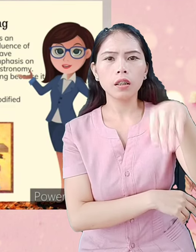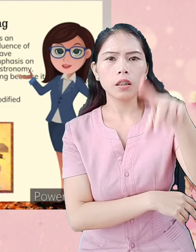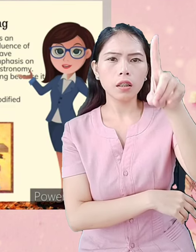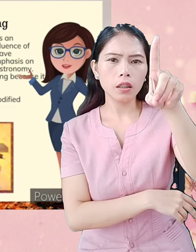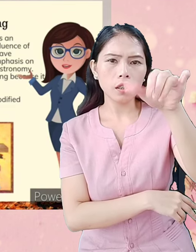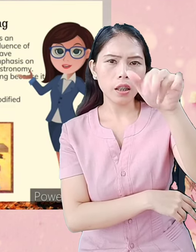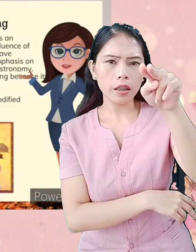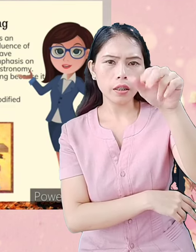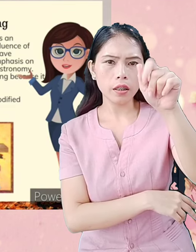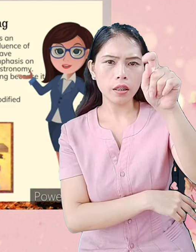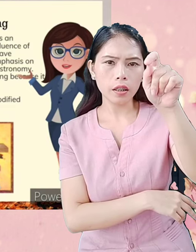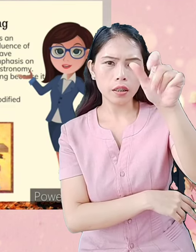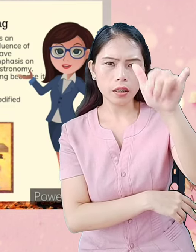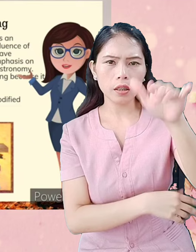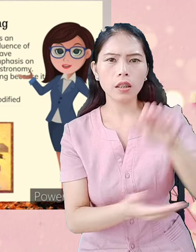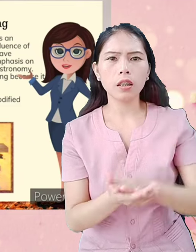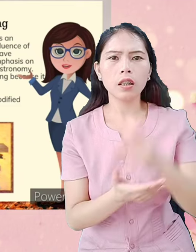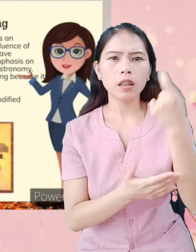dynasty,